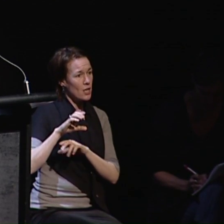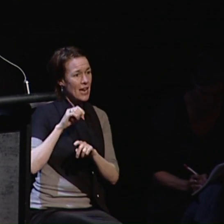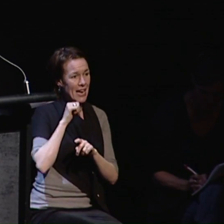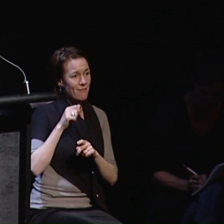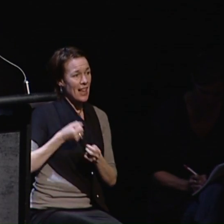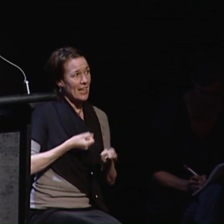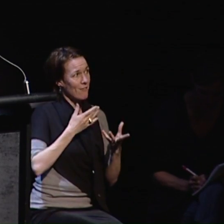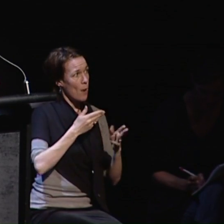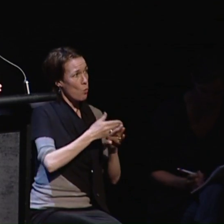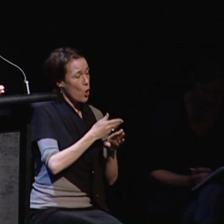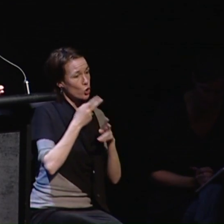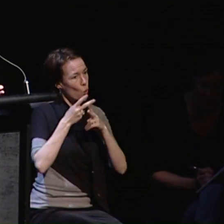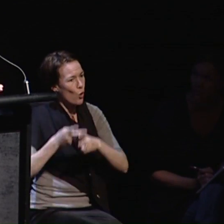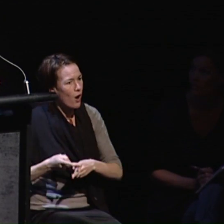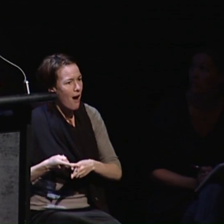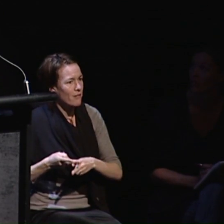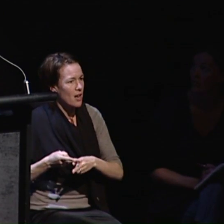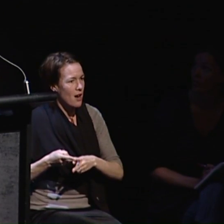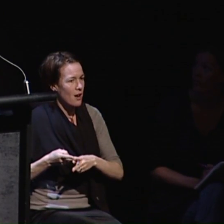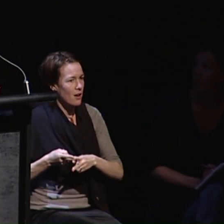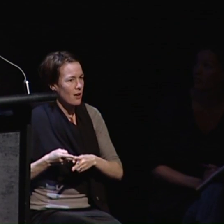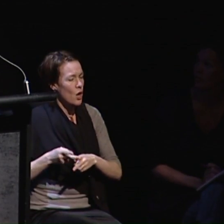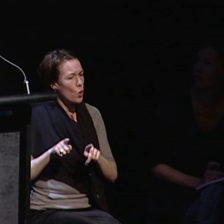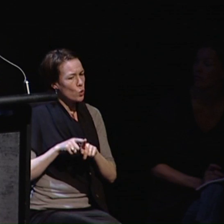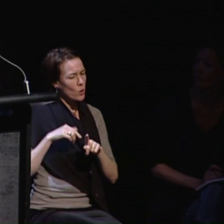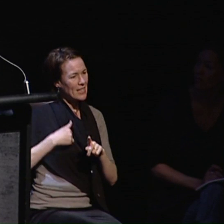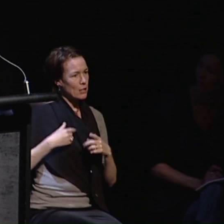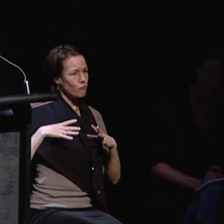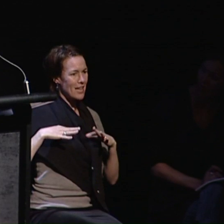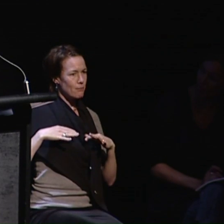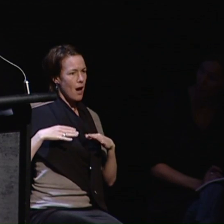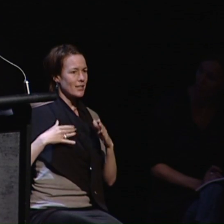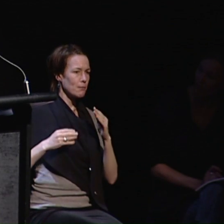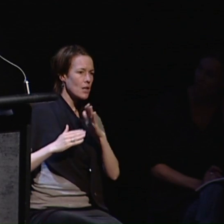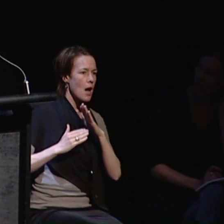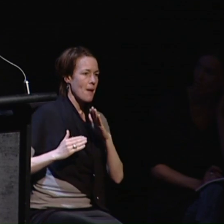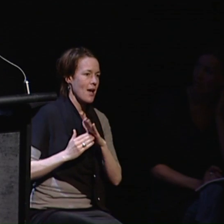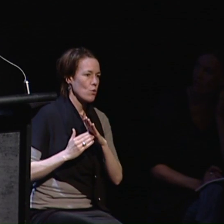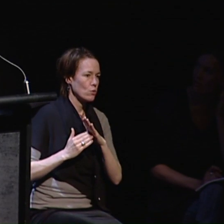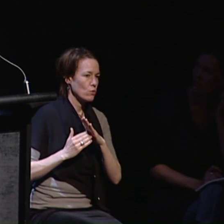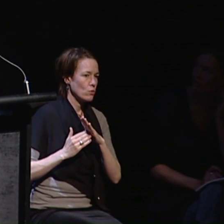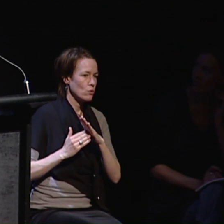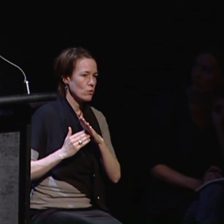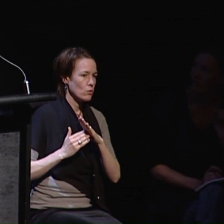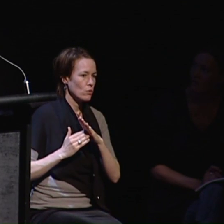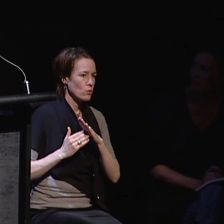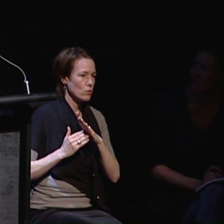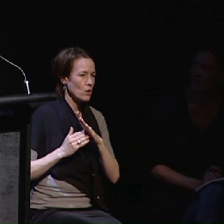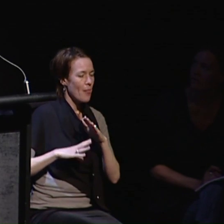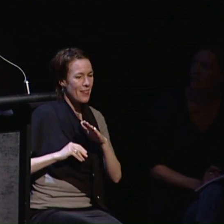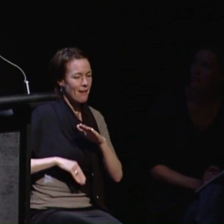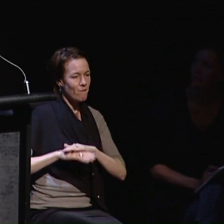role. And they need some respite, they need some breaks, they need some time where they're not